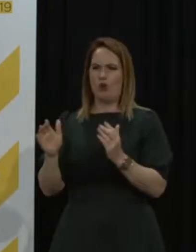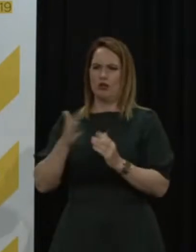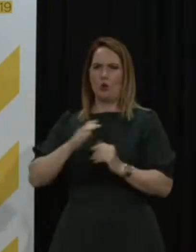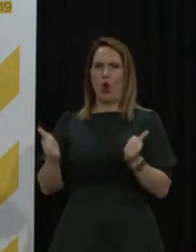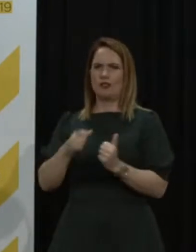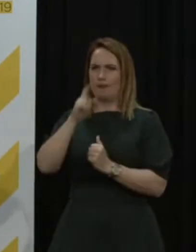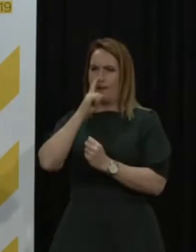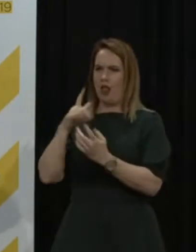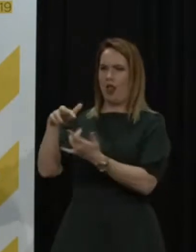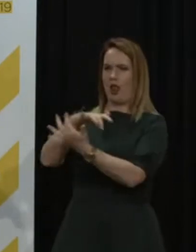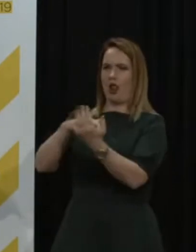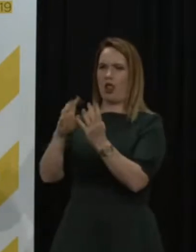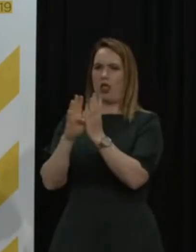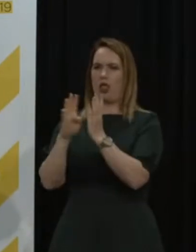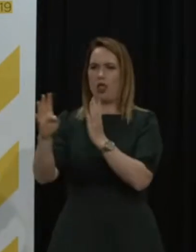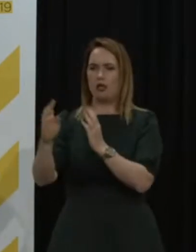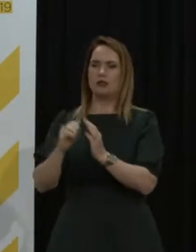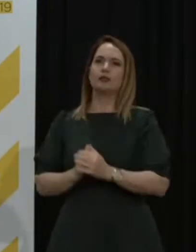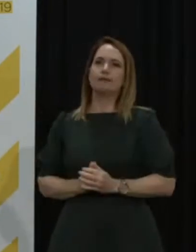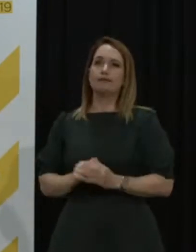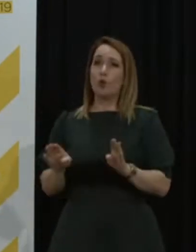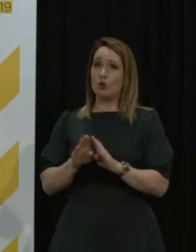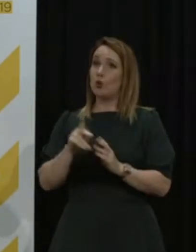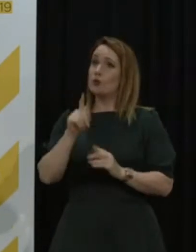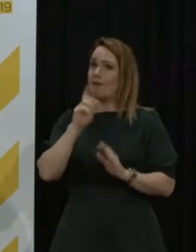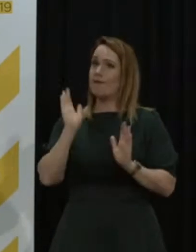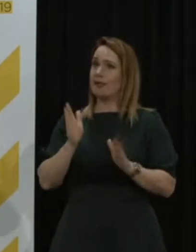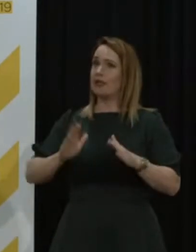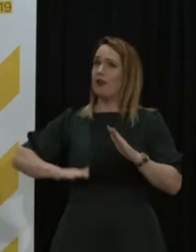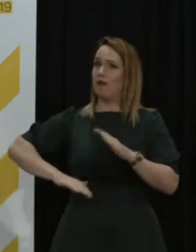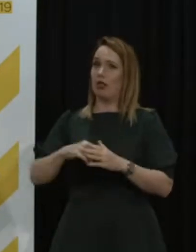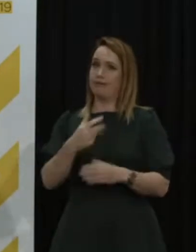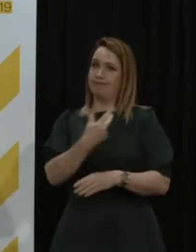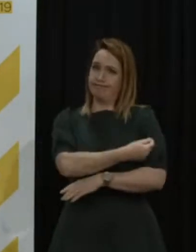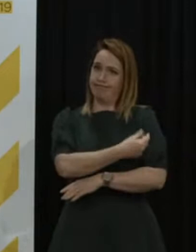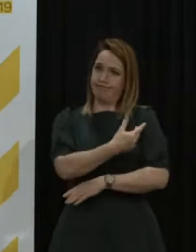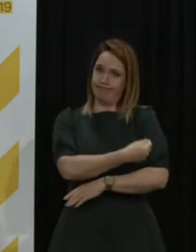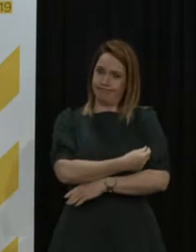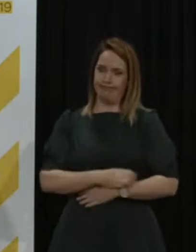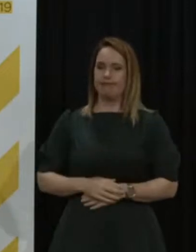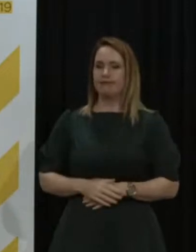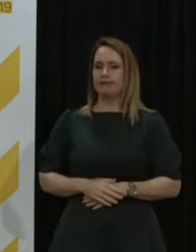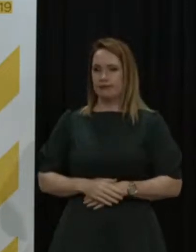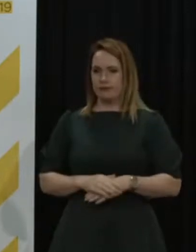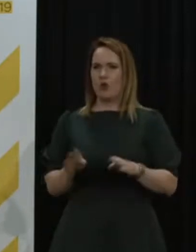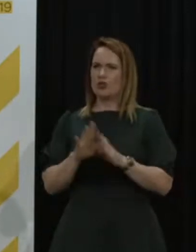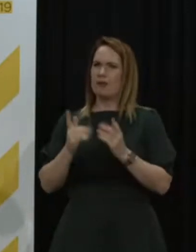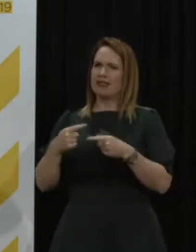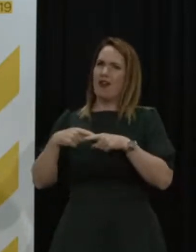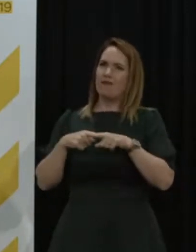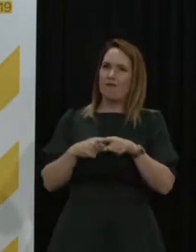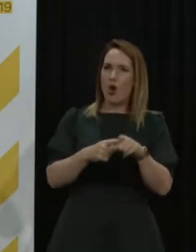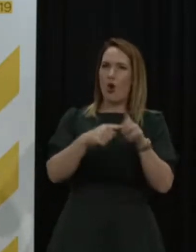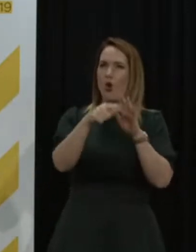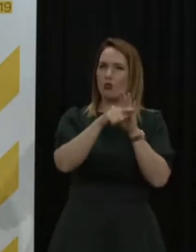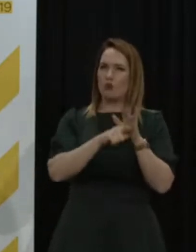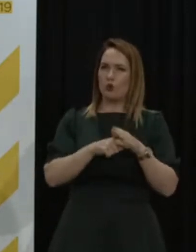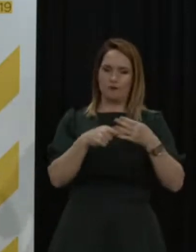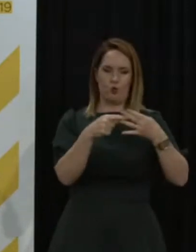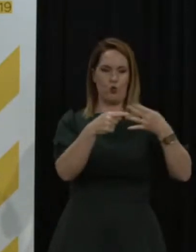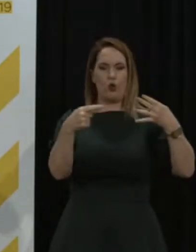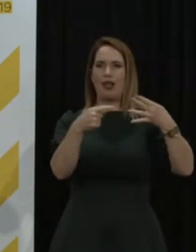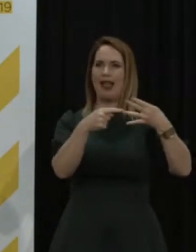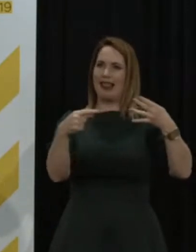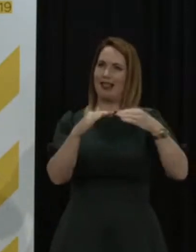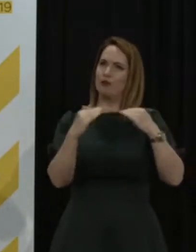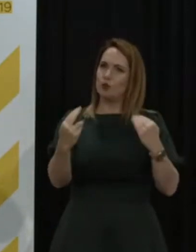congestion. Staff must also be fully vaccinated, and they must operate broadly as they do under Alert Level 2, which they'll be familiar with staff